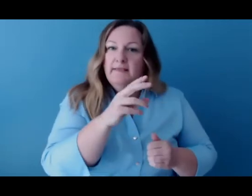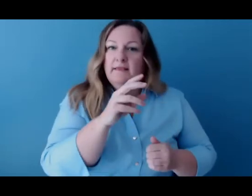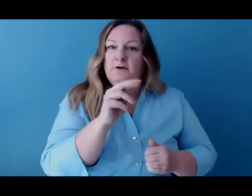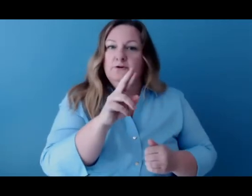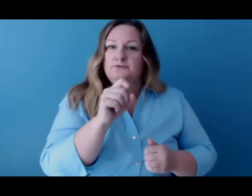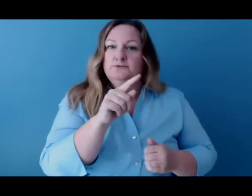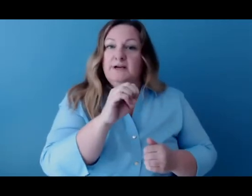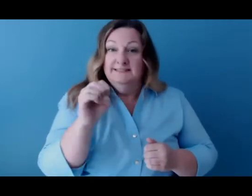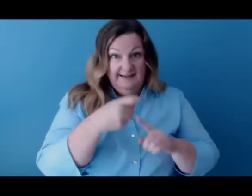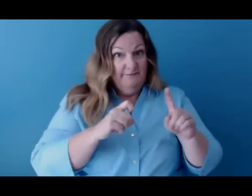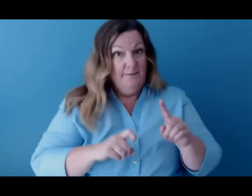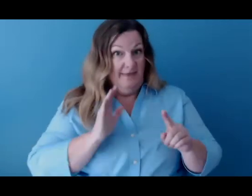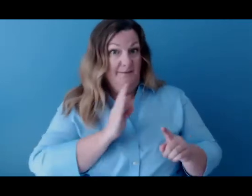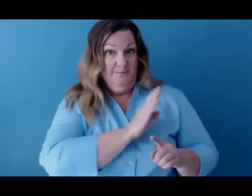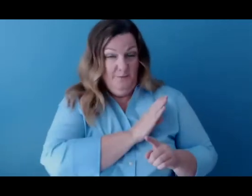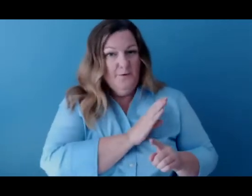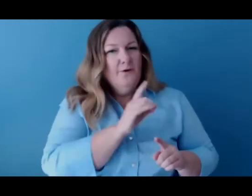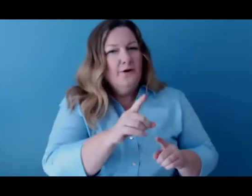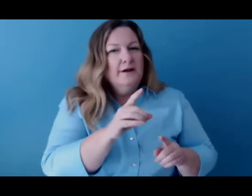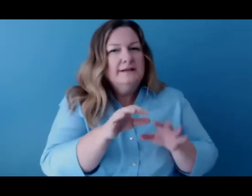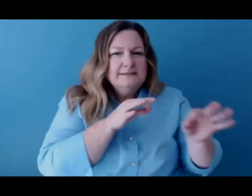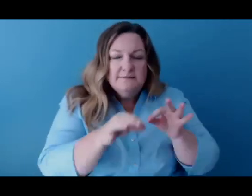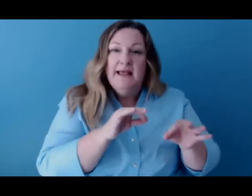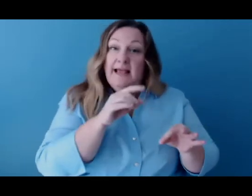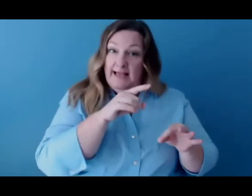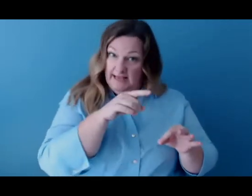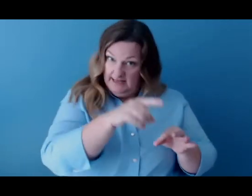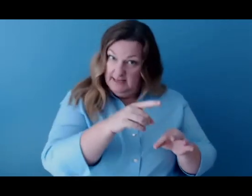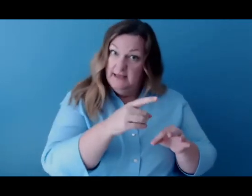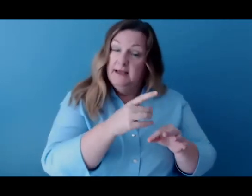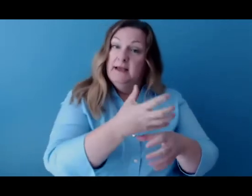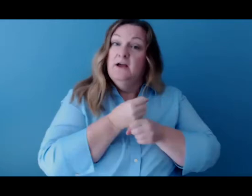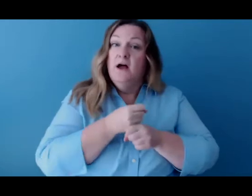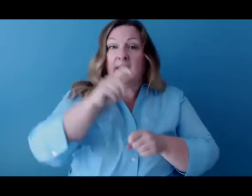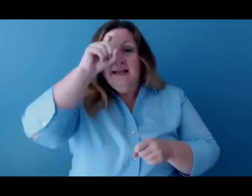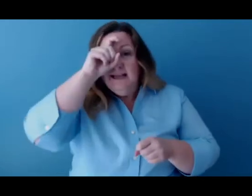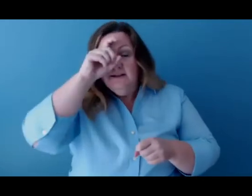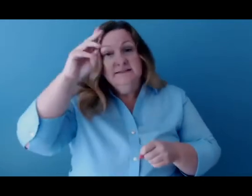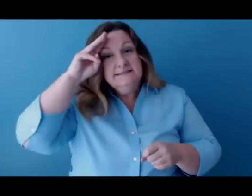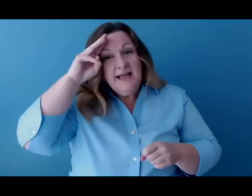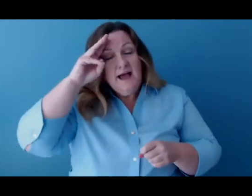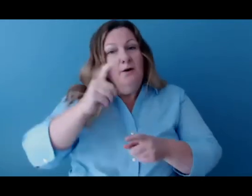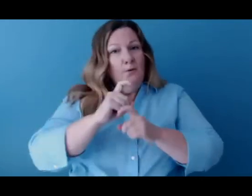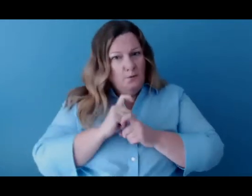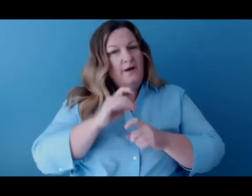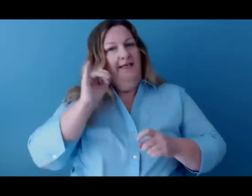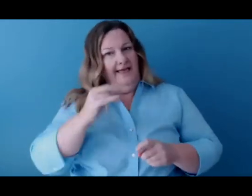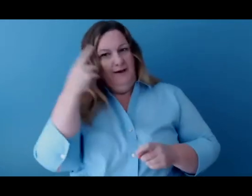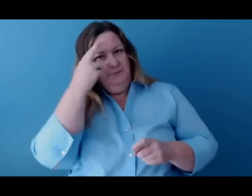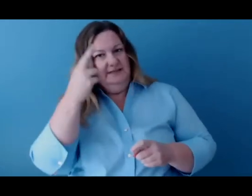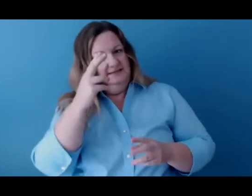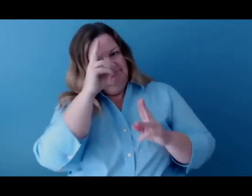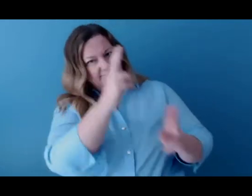The trustee mentioned that it was his Eagle Scout and other service projects that set him apart. Blake remembered thinking at that moment, "I'm not